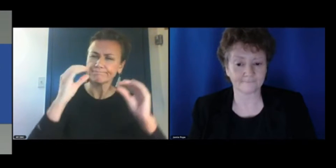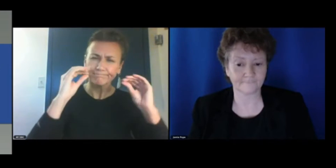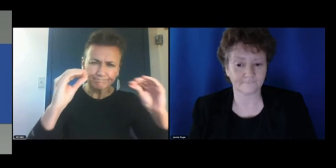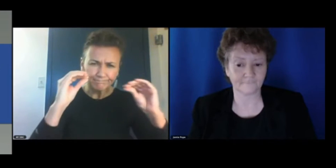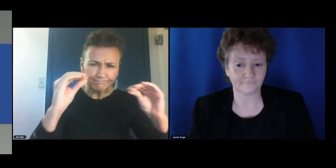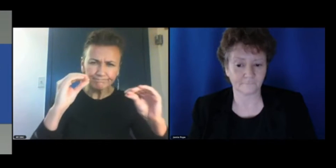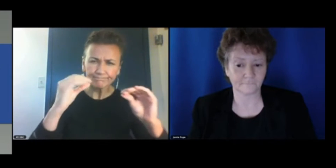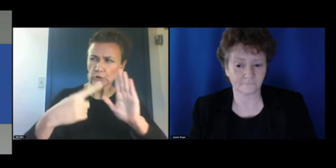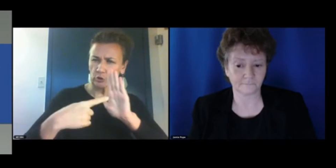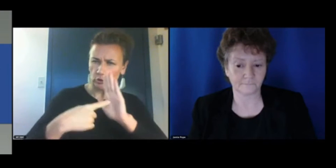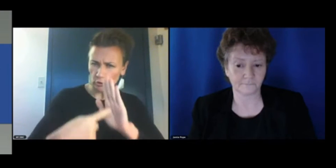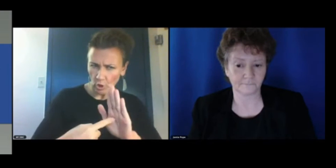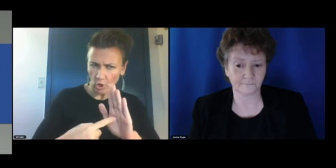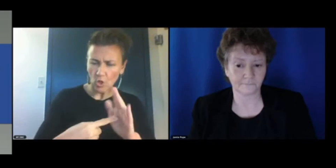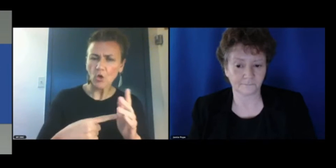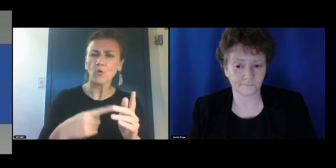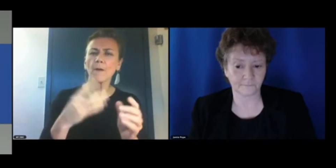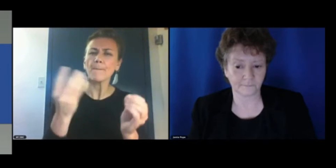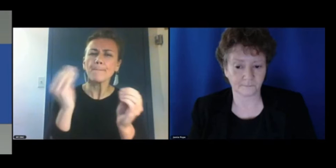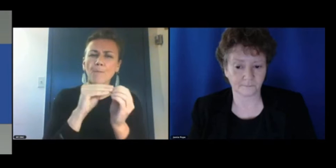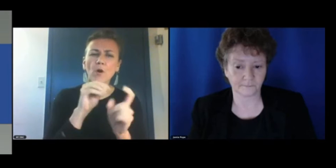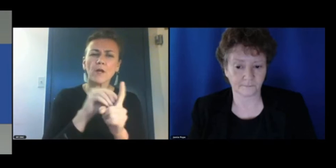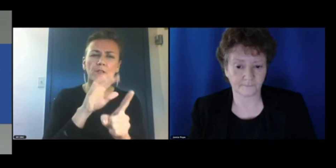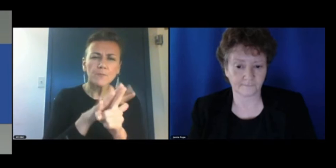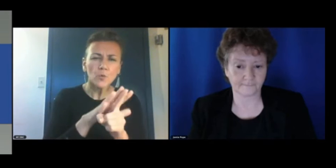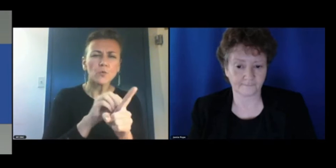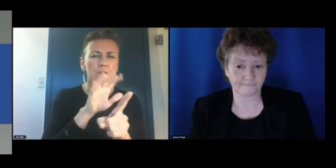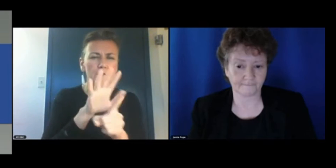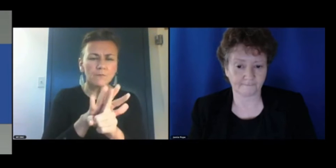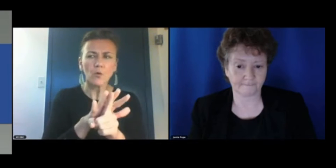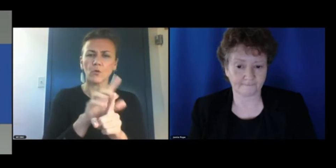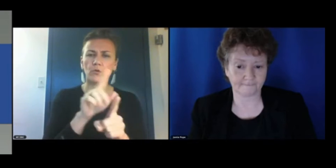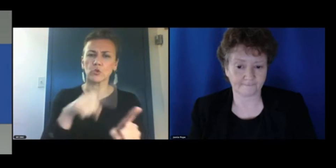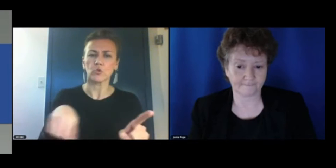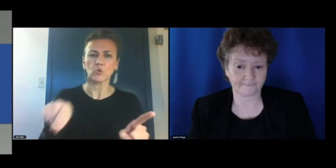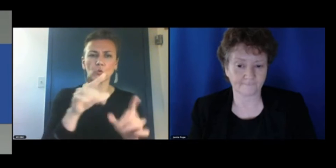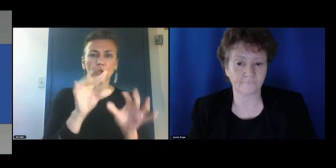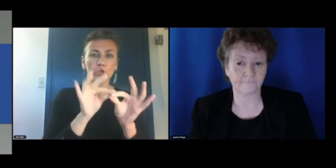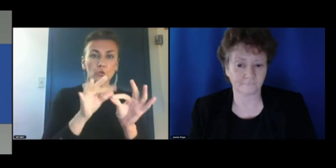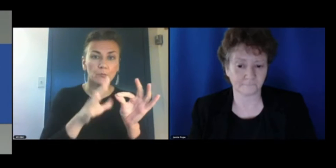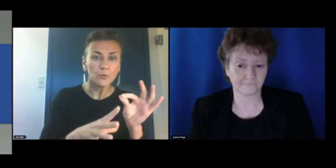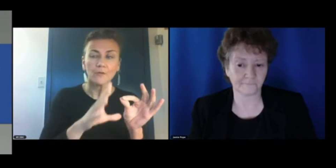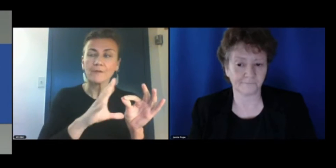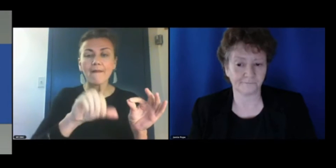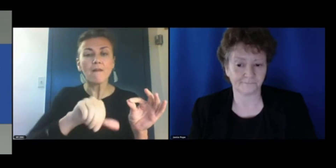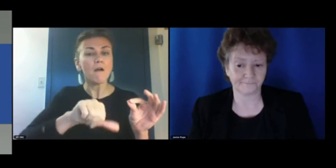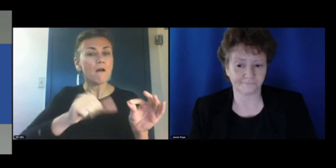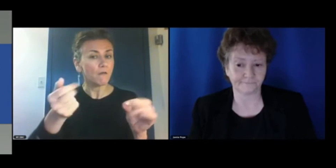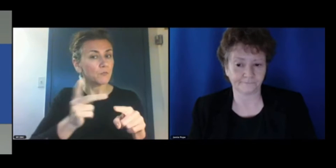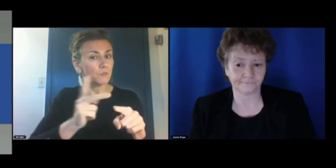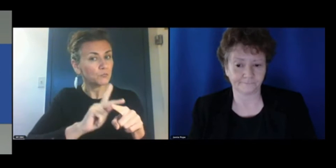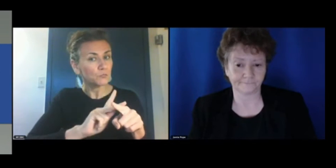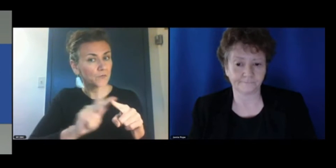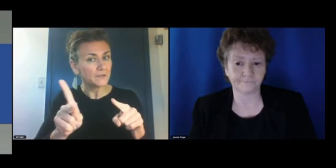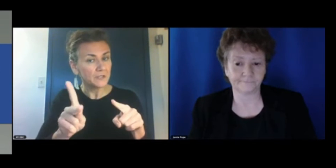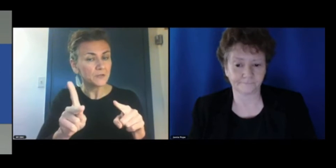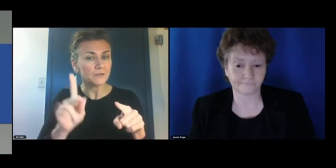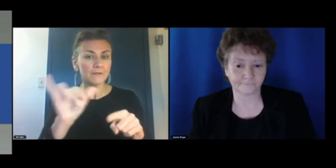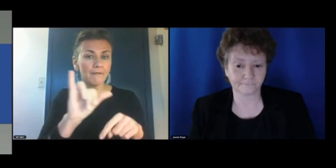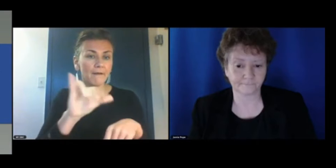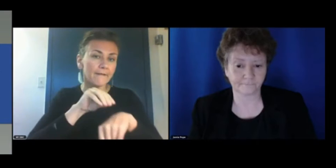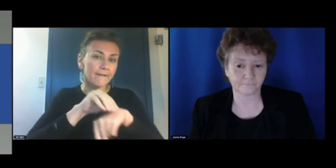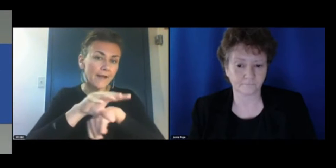And with this, we could invite deafblind leaders to help